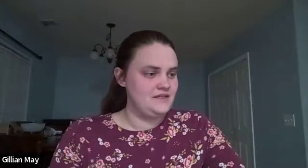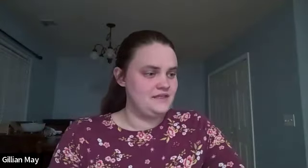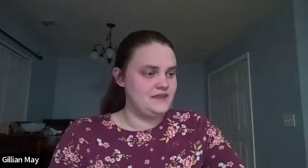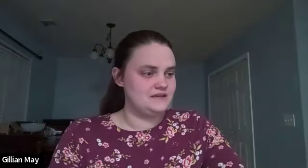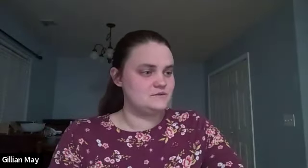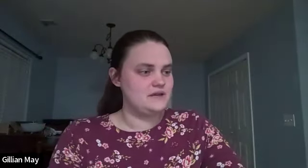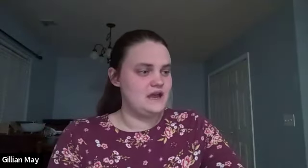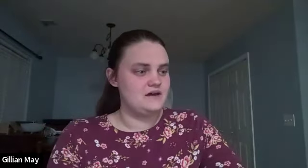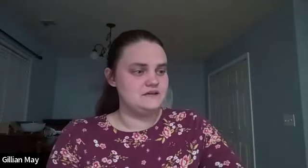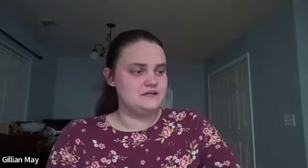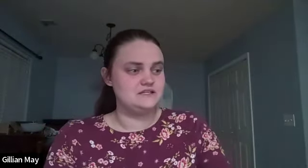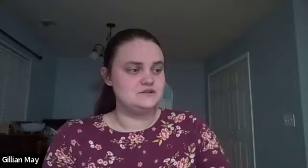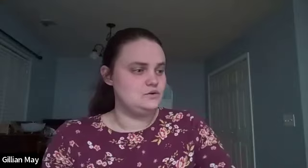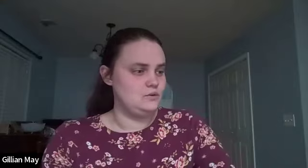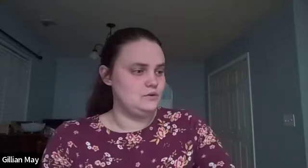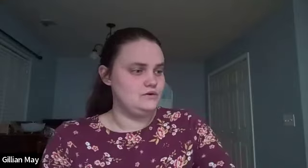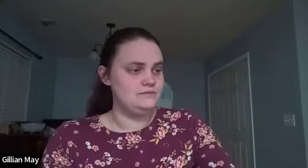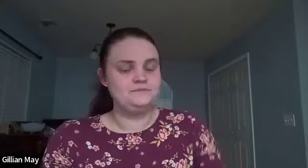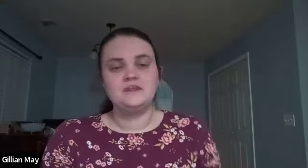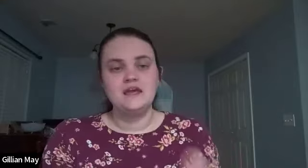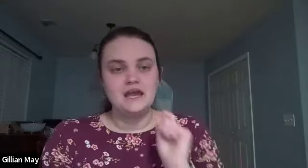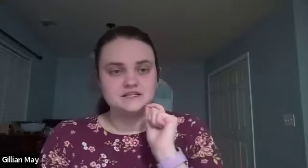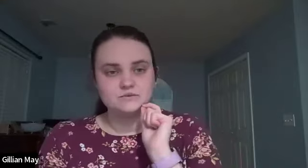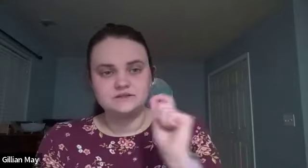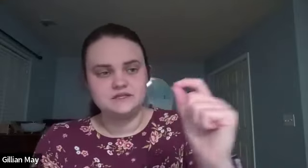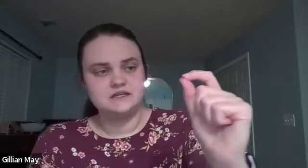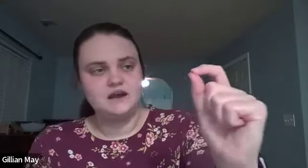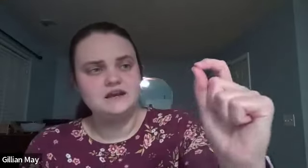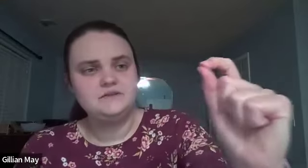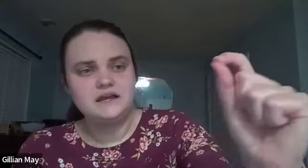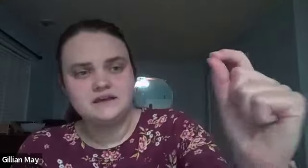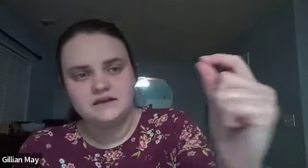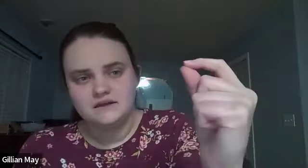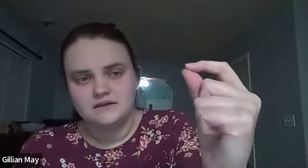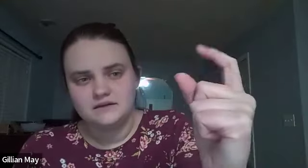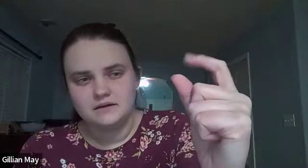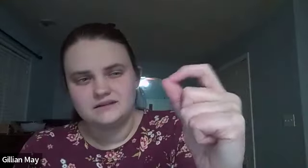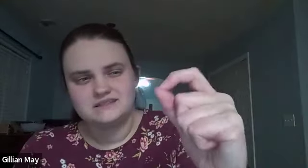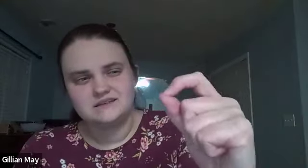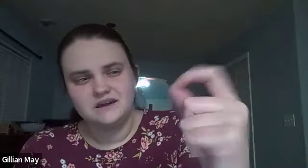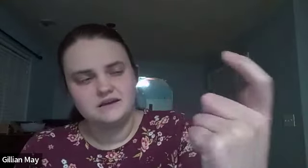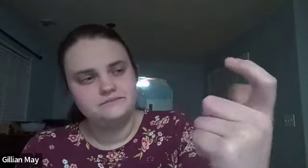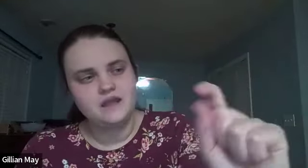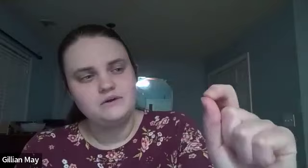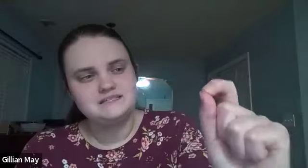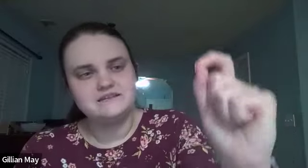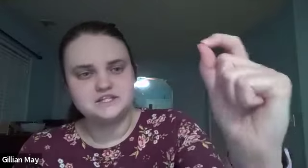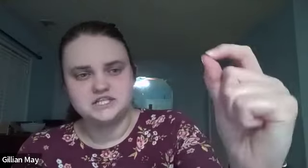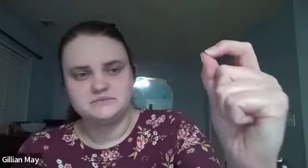Then the next one we have is cool. And it's going to be kind of like, I want to say like a G, but it's